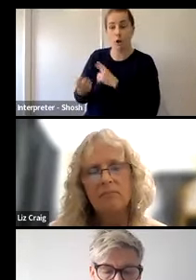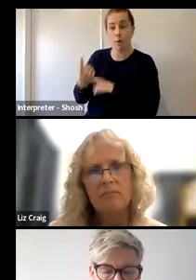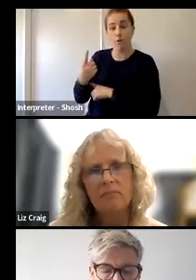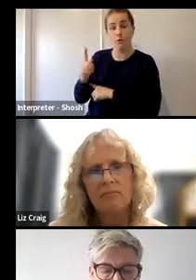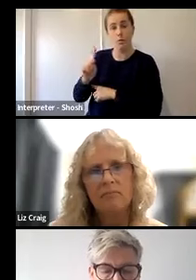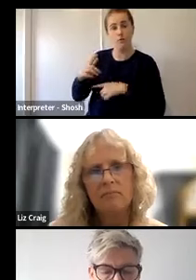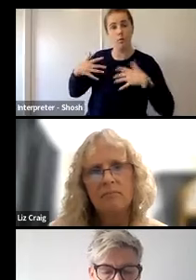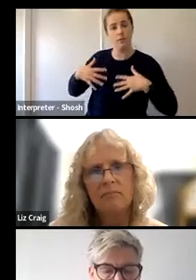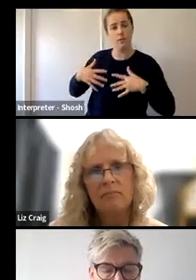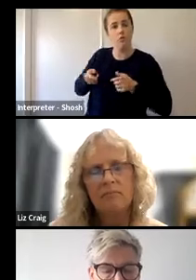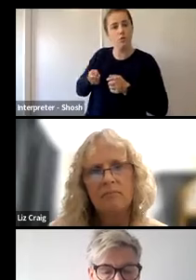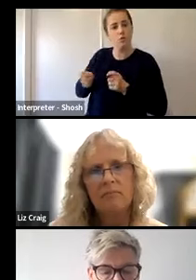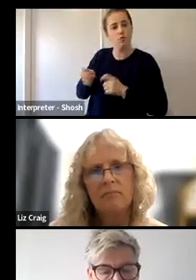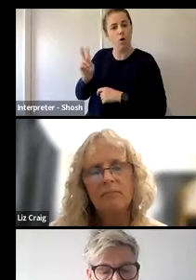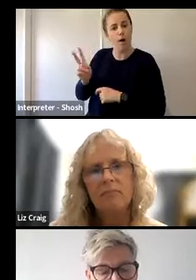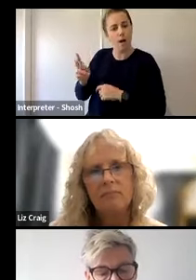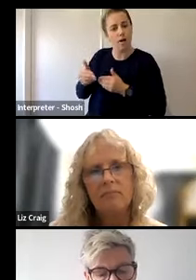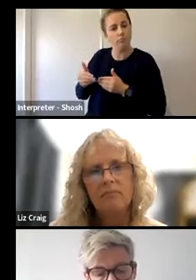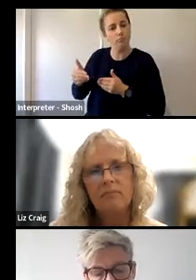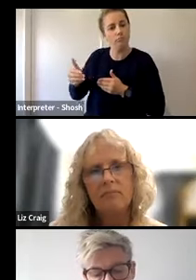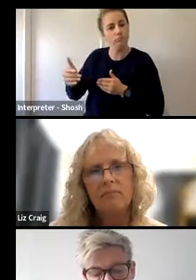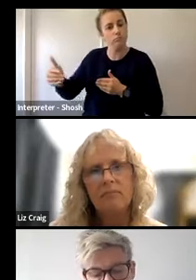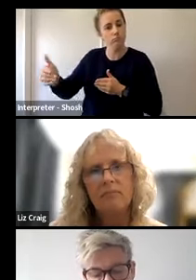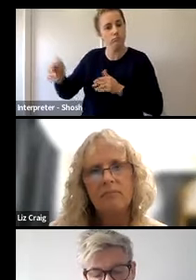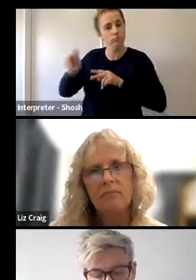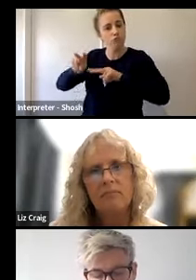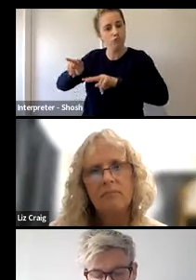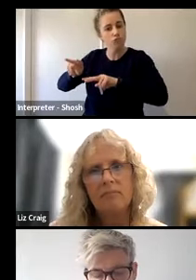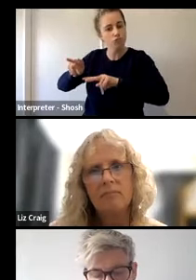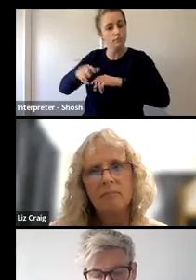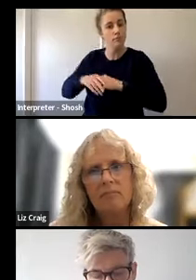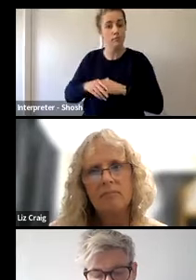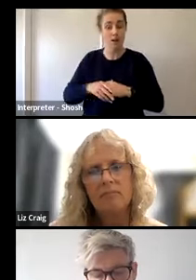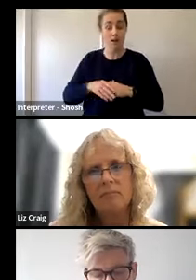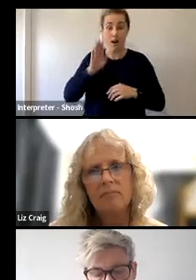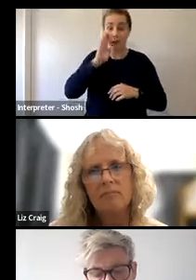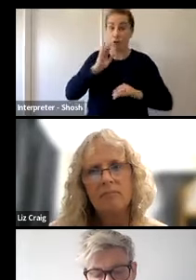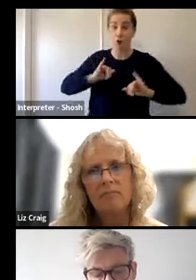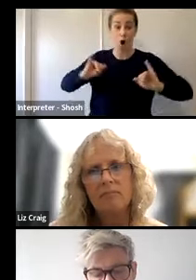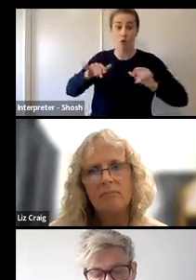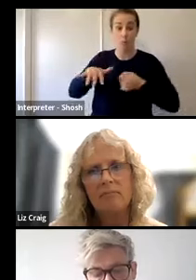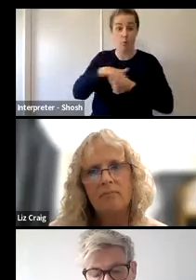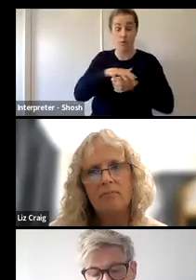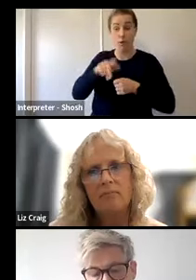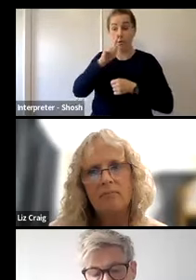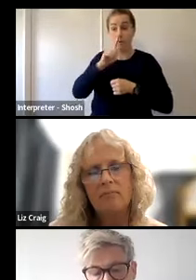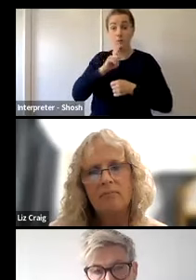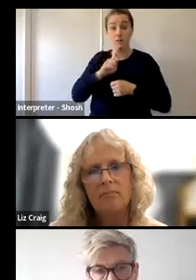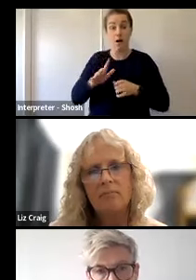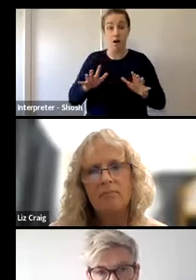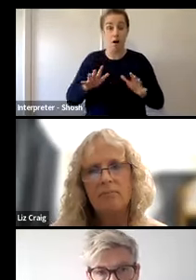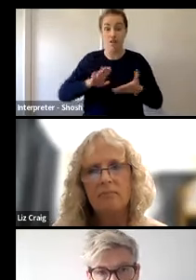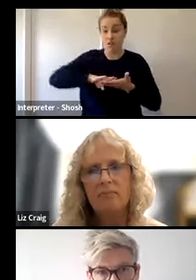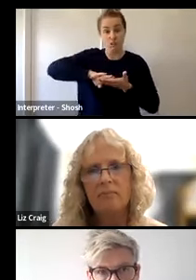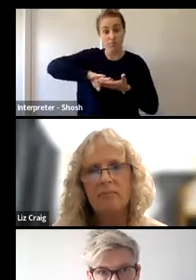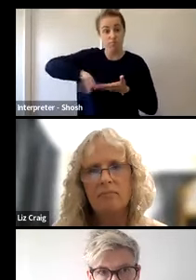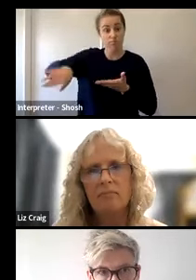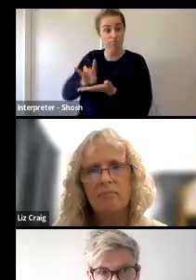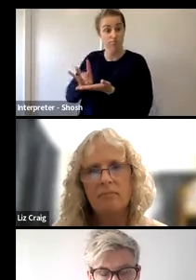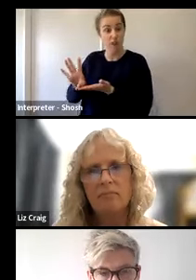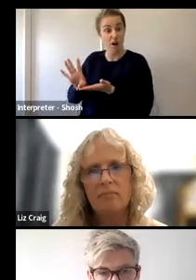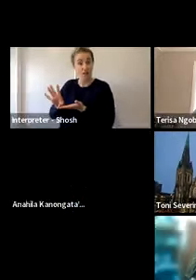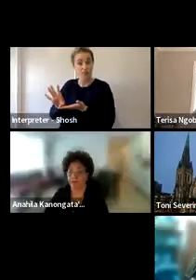brought back under control. So, you know, I've heard some horrible situations where people said they're just dismissed. And